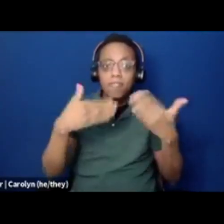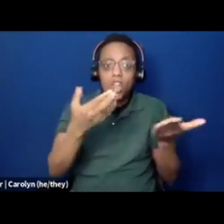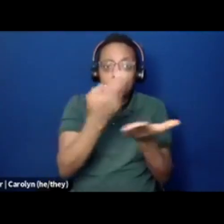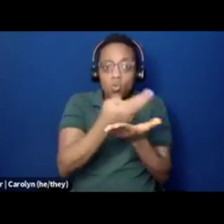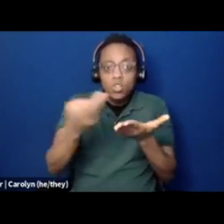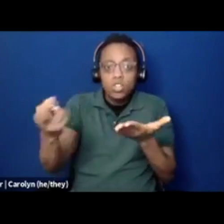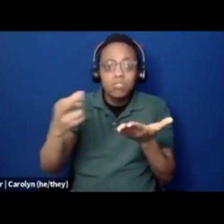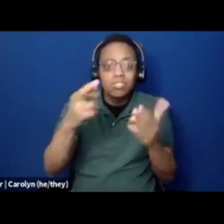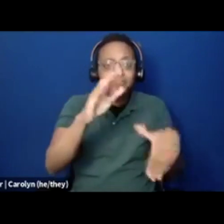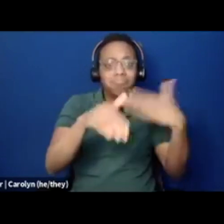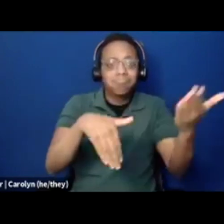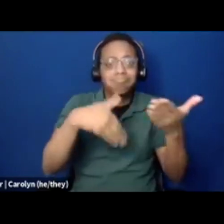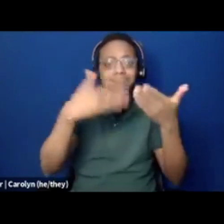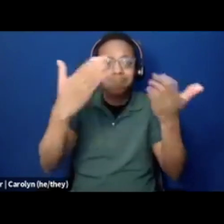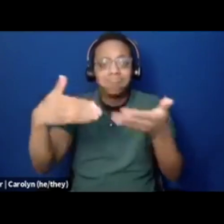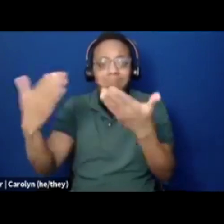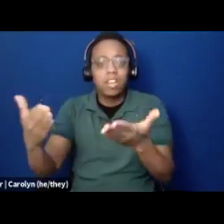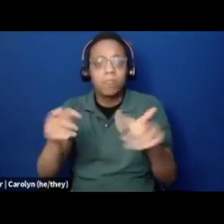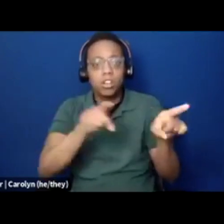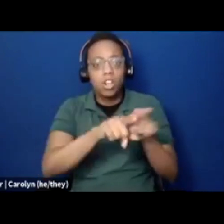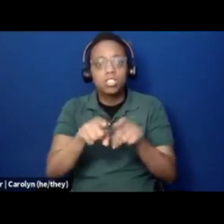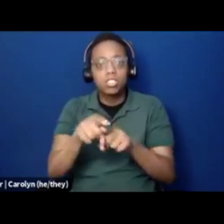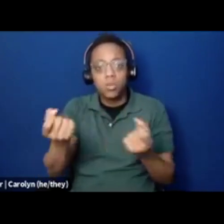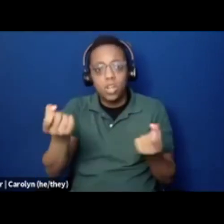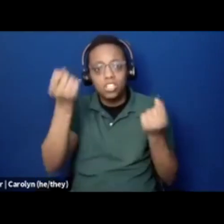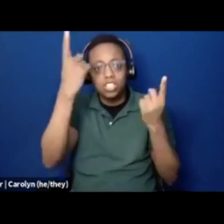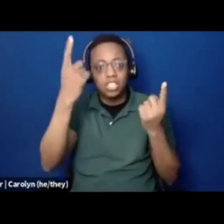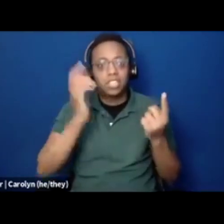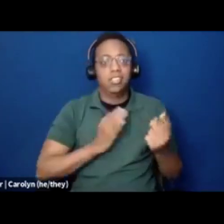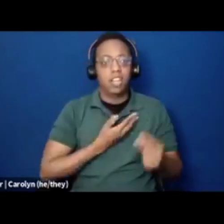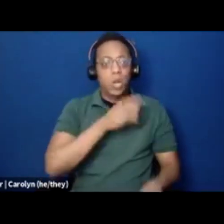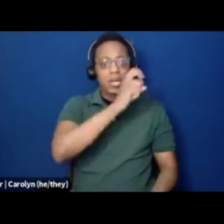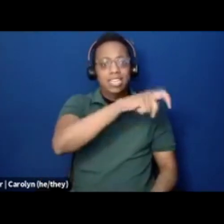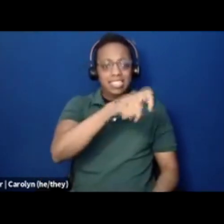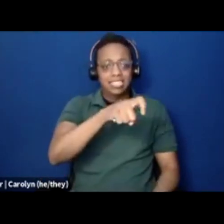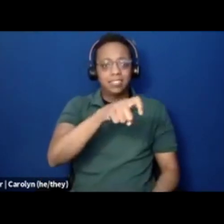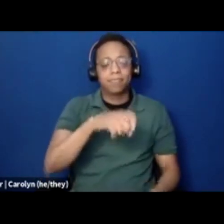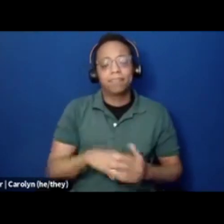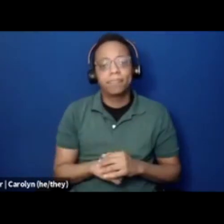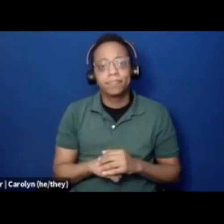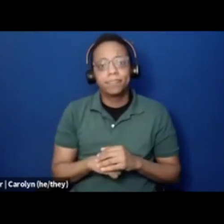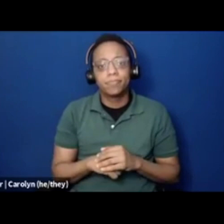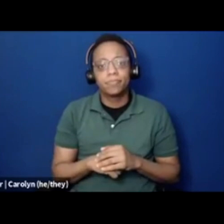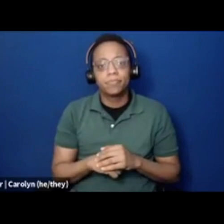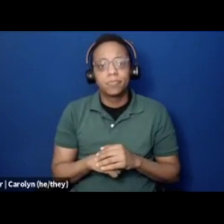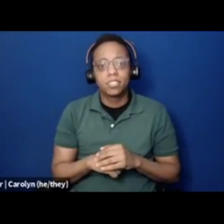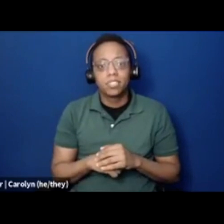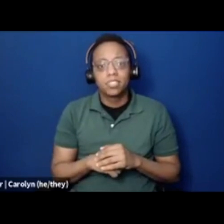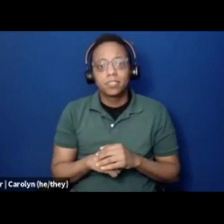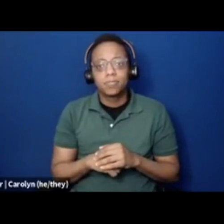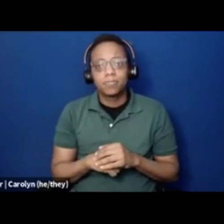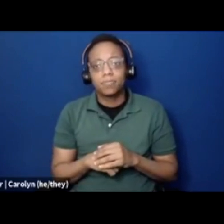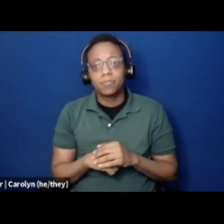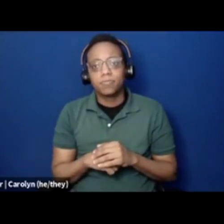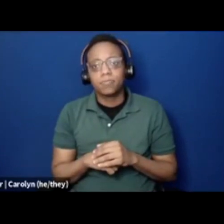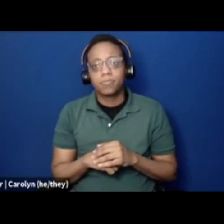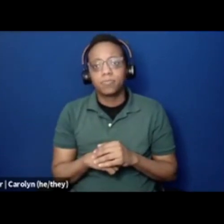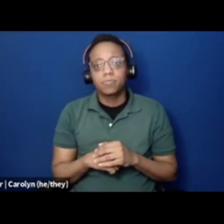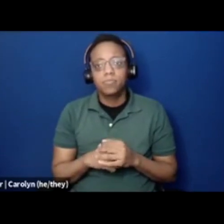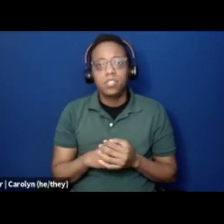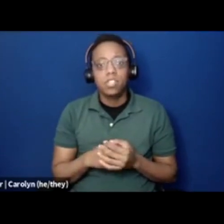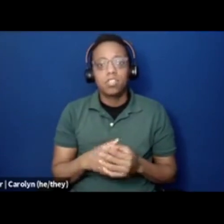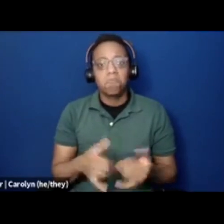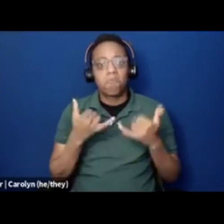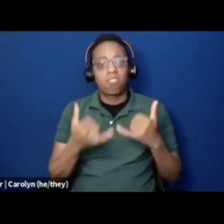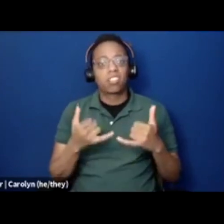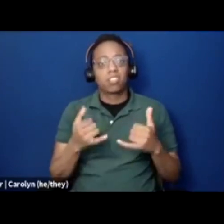of what we need to be prepared for during this pandemic. And even during the pandemic, I mean, people found time to actually make